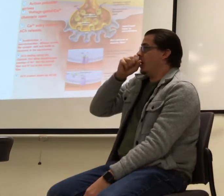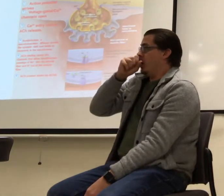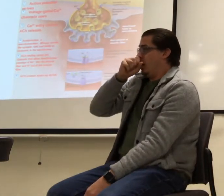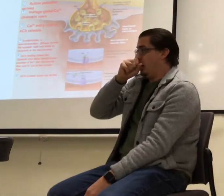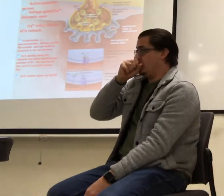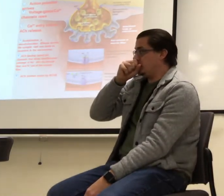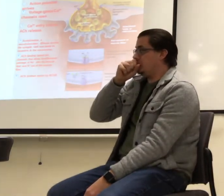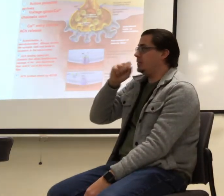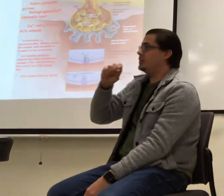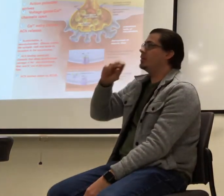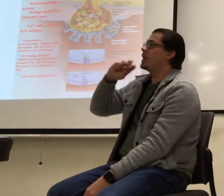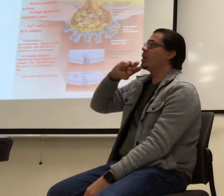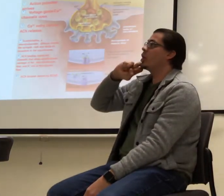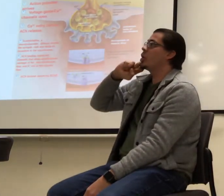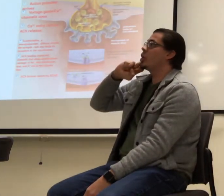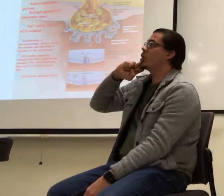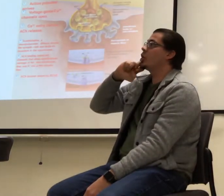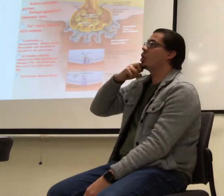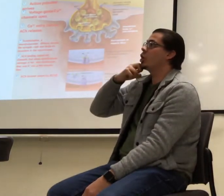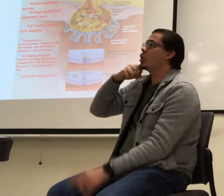The nerve impulse.